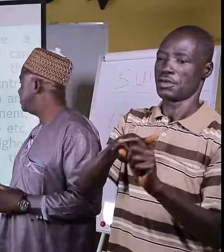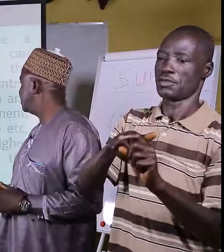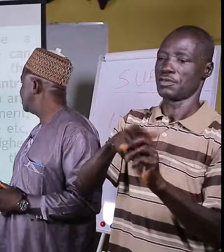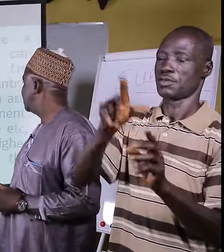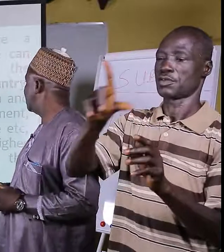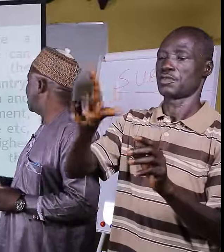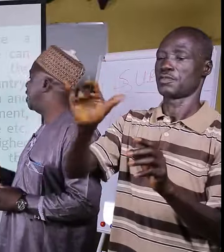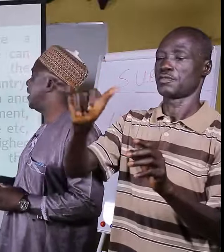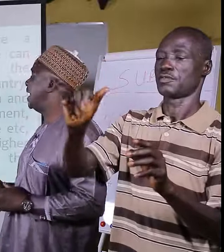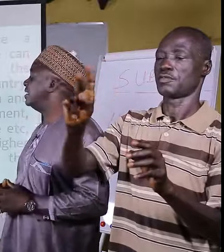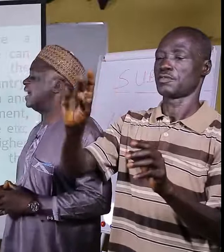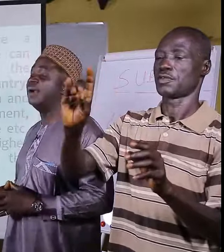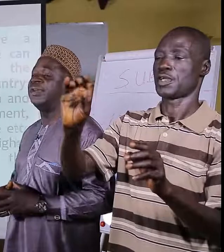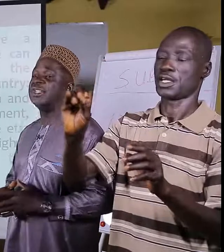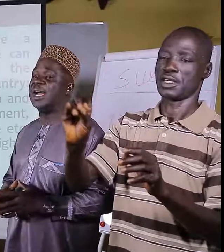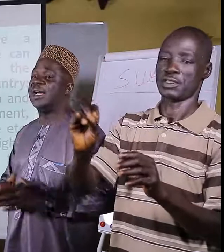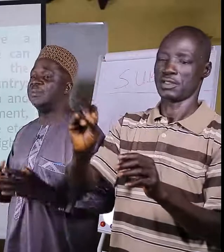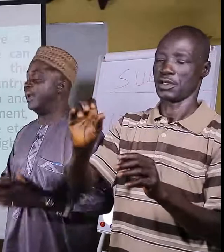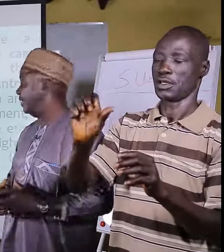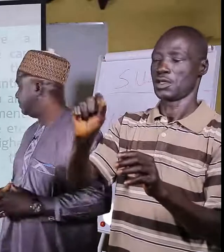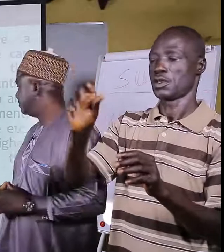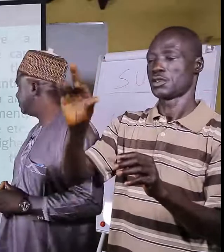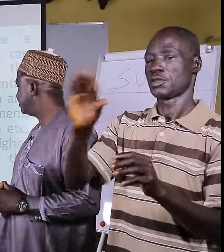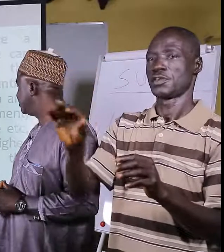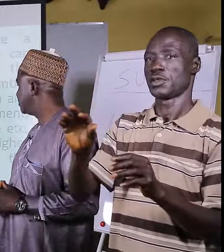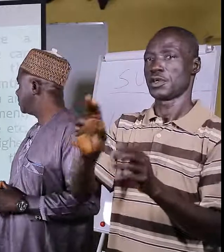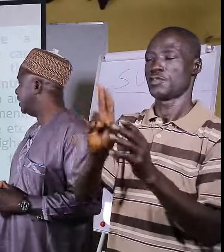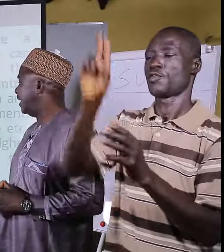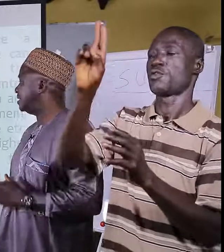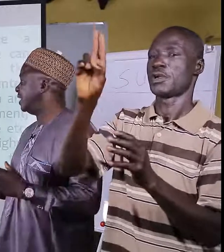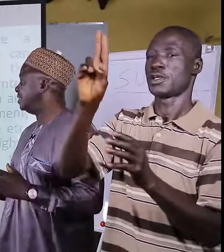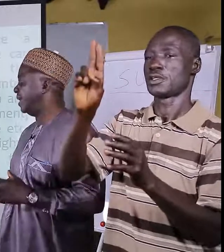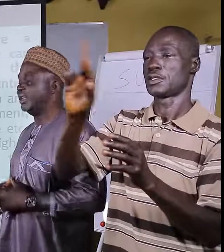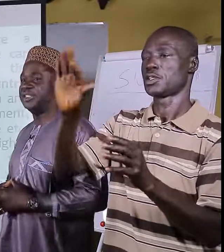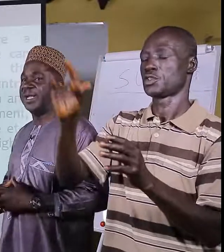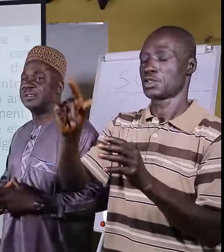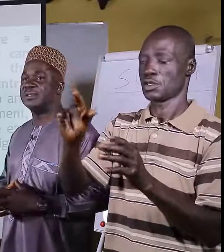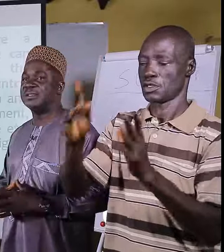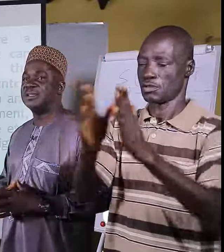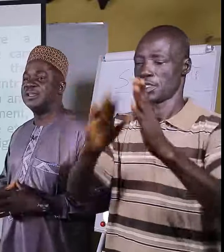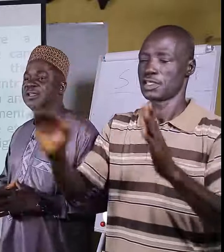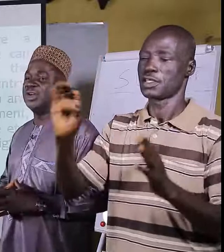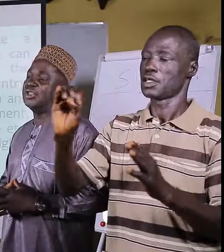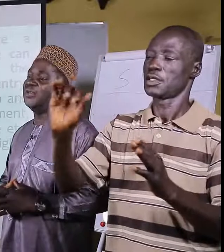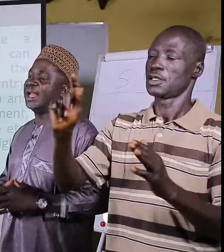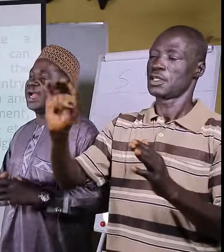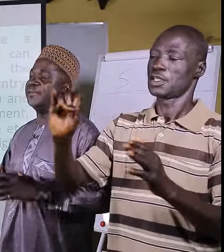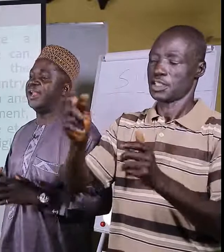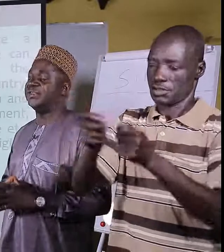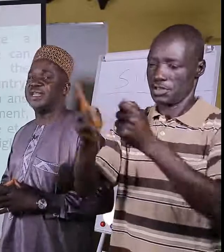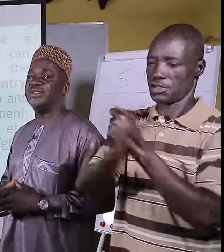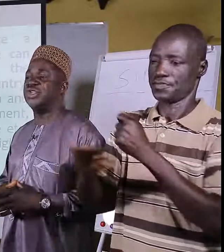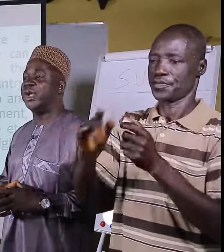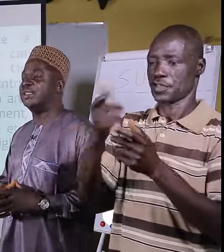survey, urban and regional planning, estate management. Those of you that